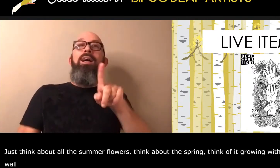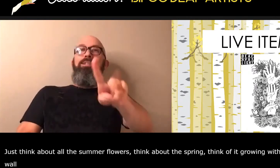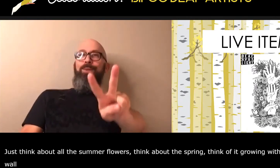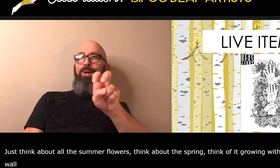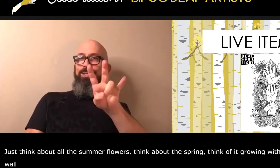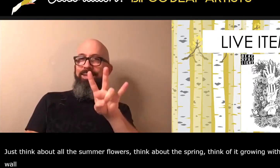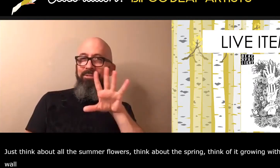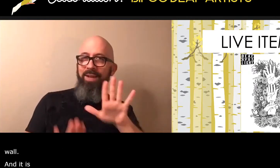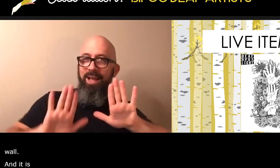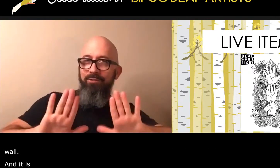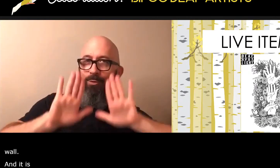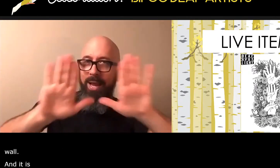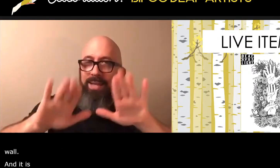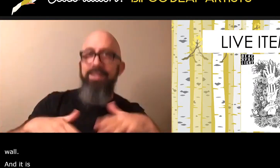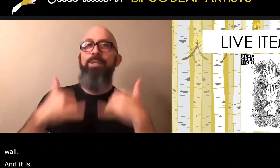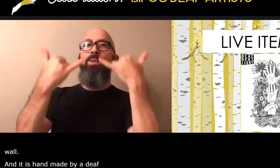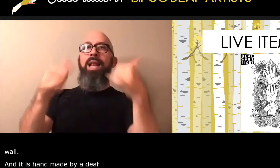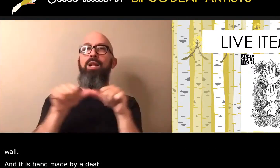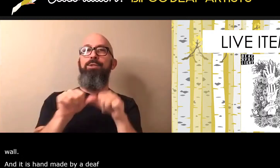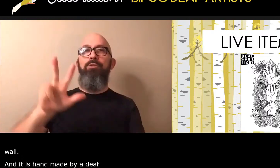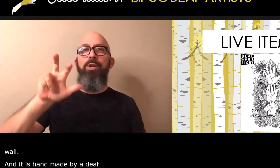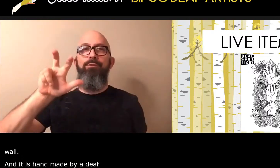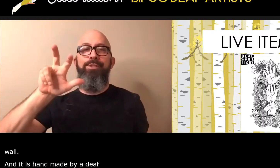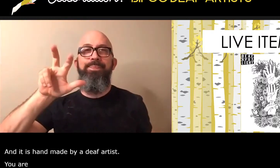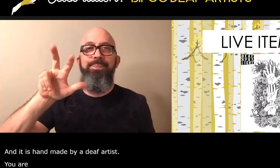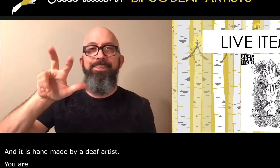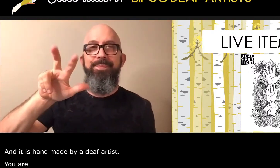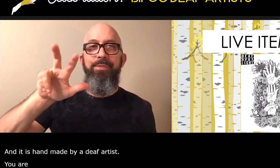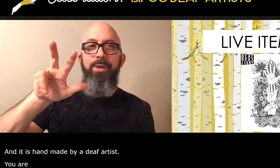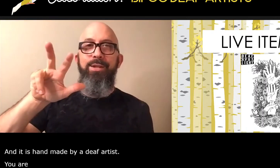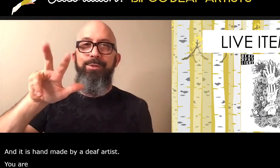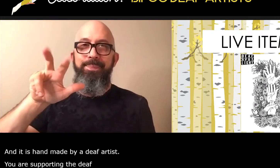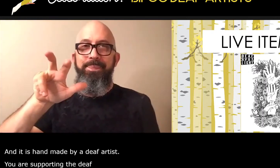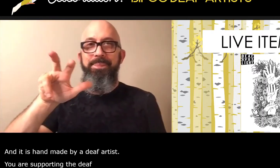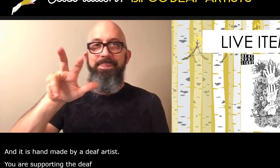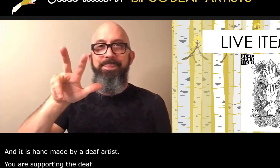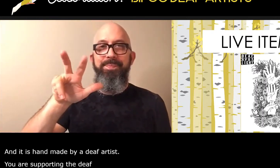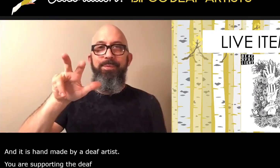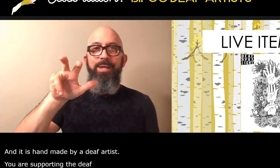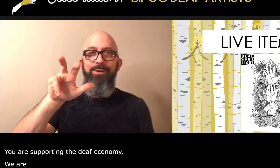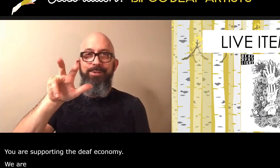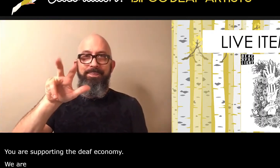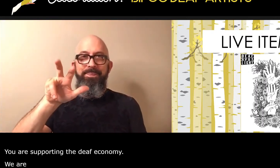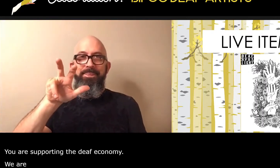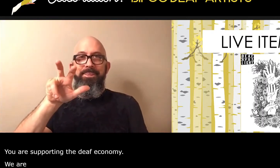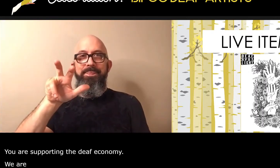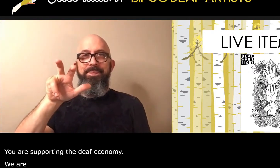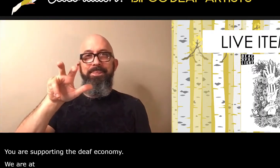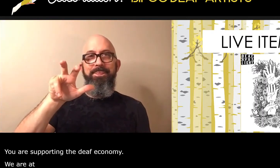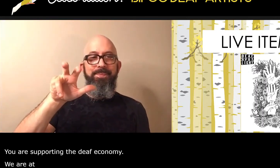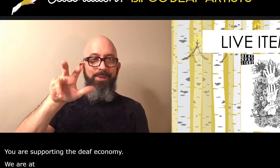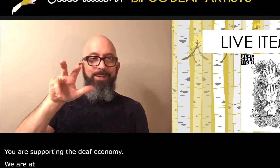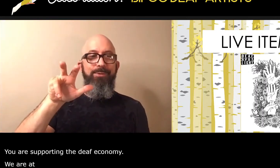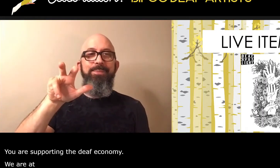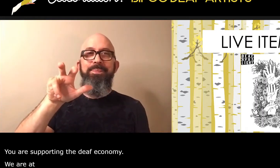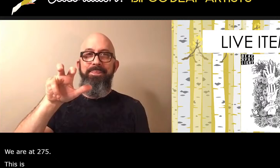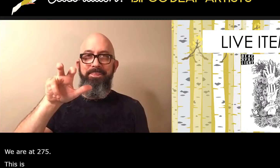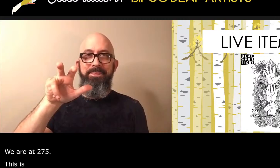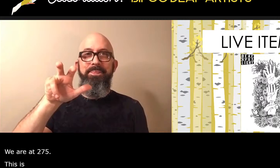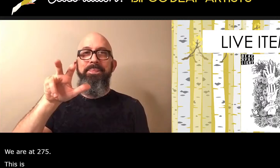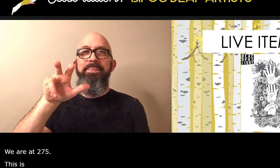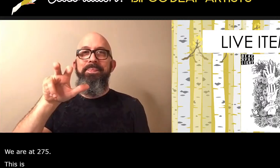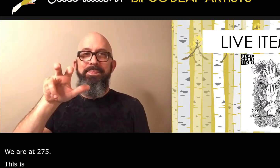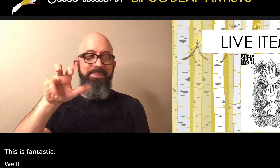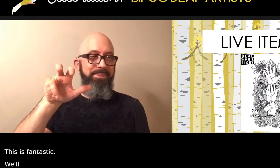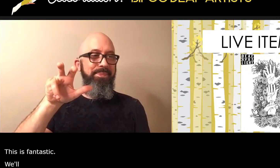supporting the deaf economy. We are at 275. This is fantastic. We're going to look to see if we can make it to 300.